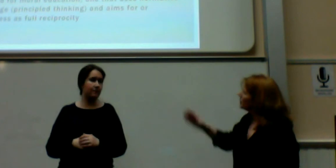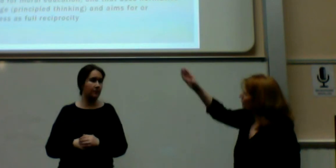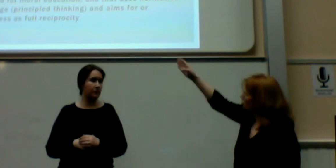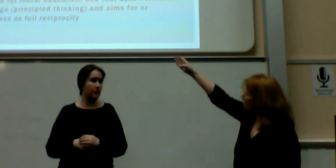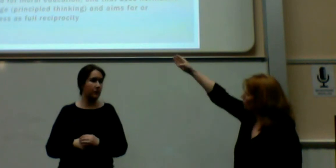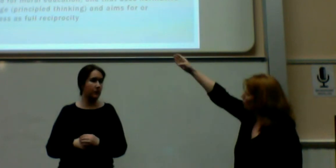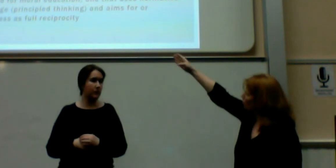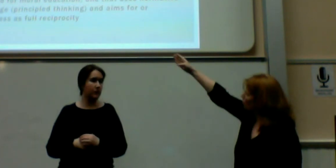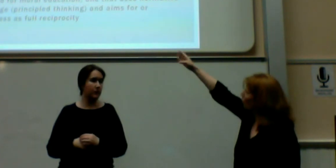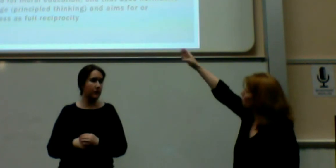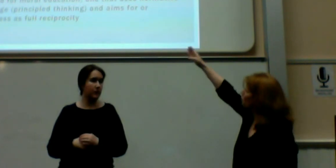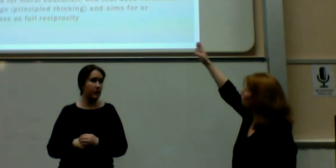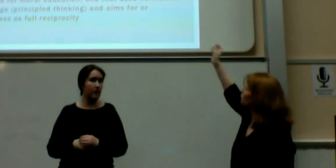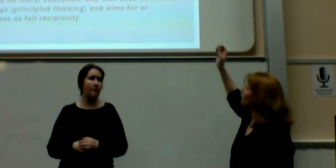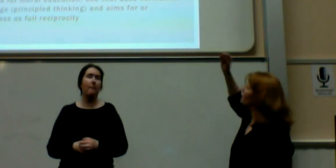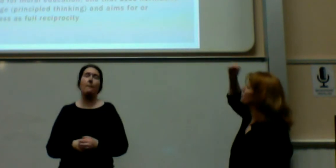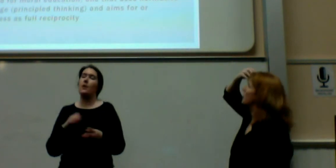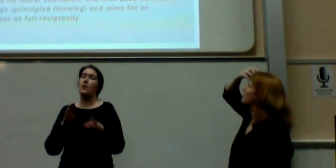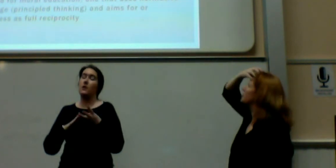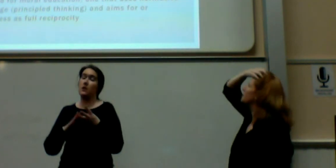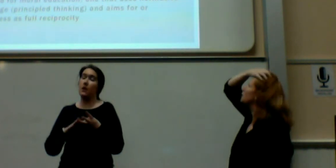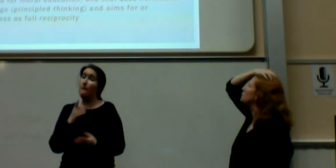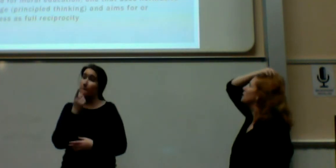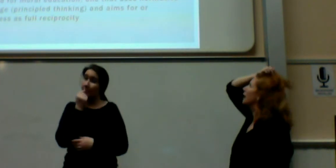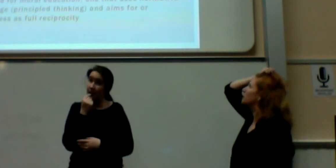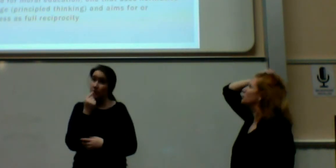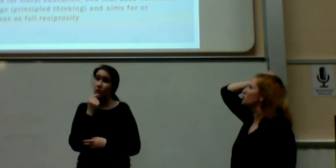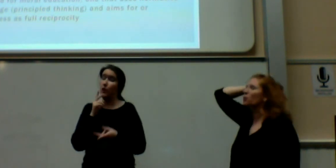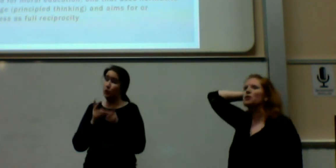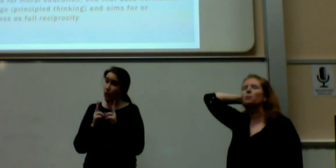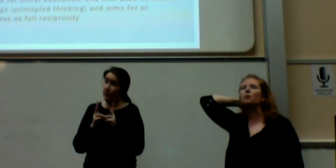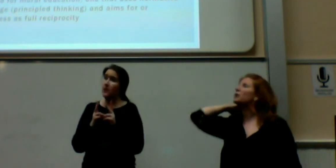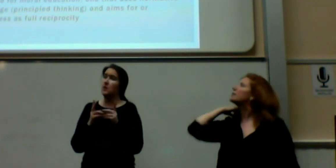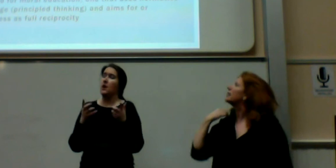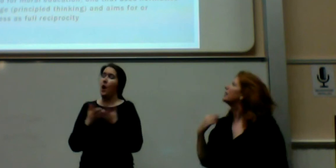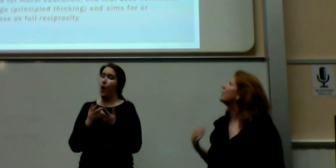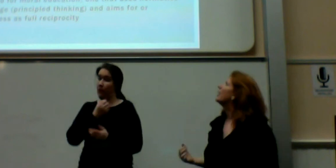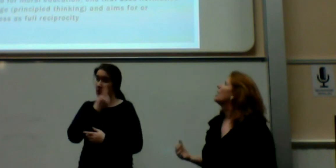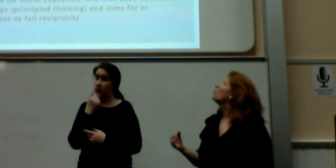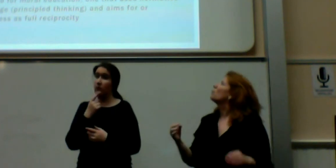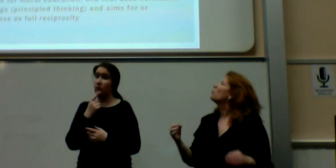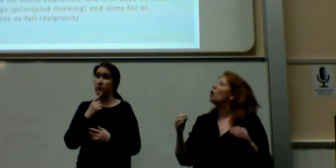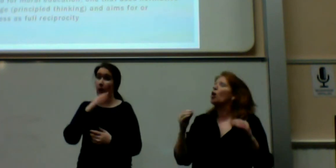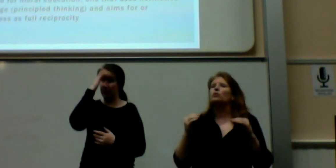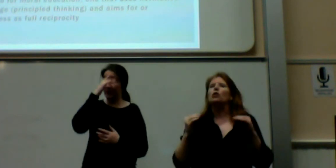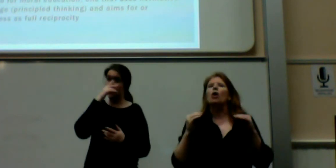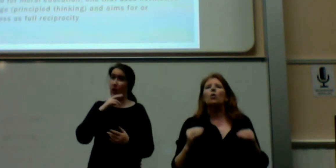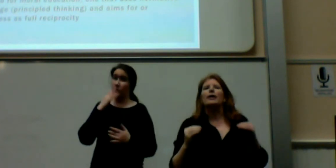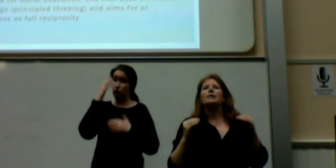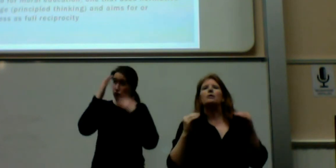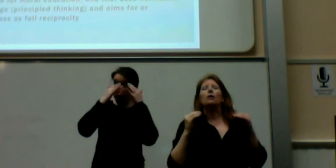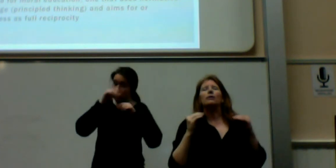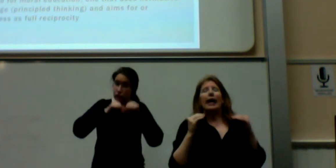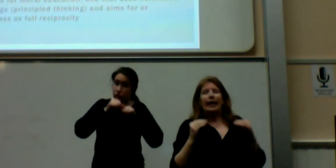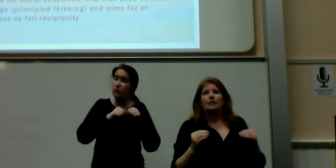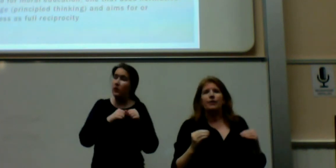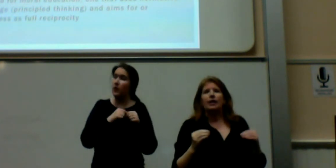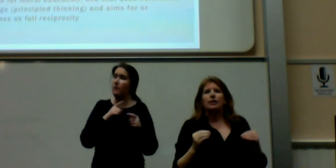There's a potential for interpreters to understand and use language of principled reasoning, but it was almost